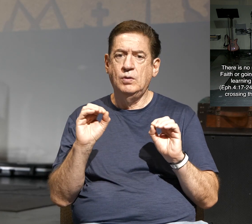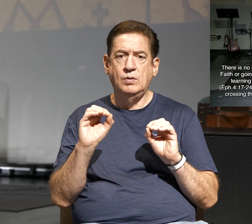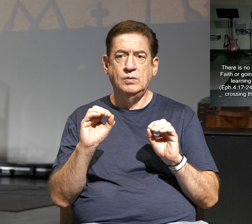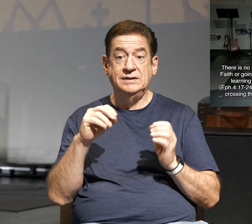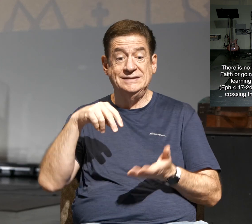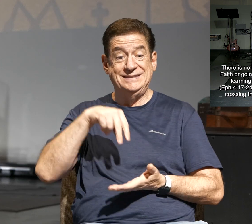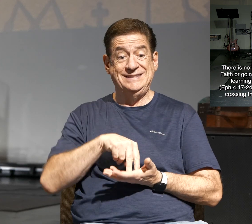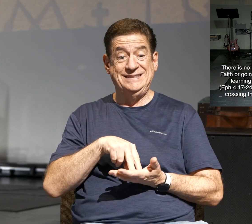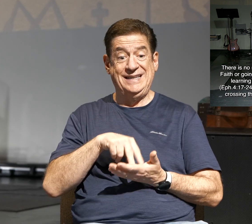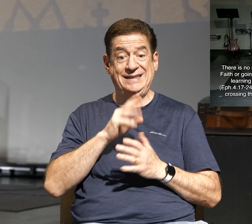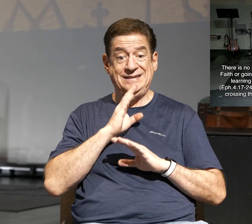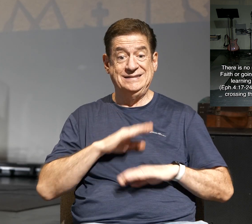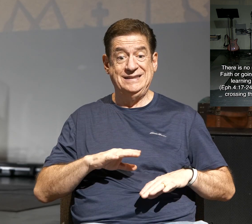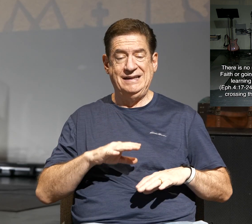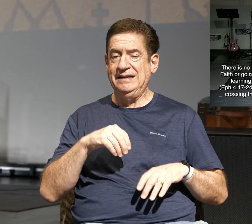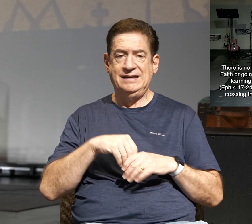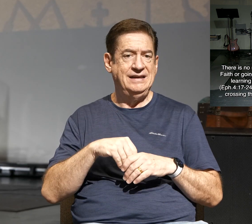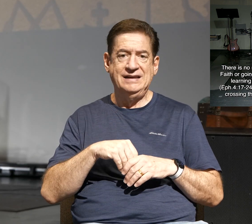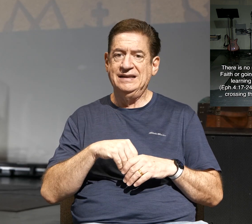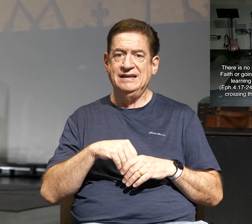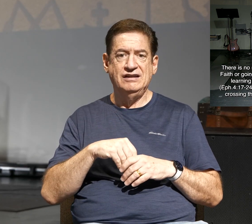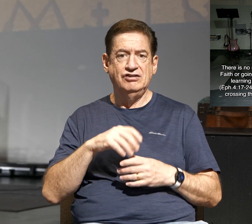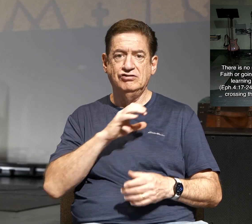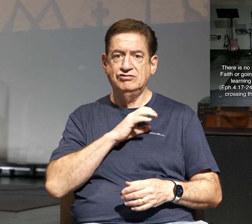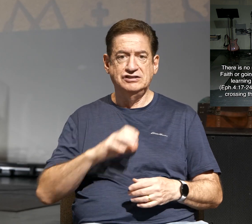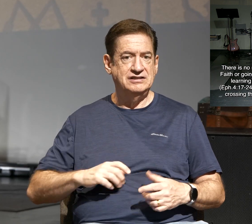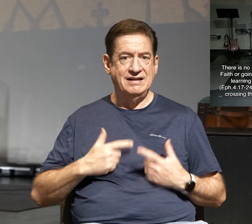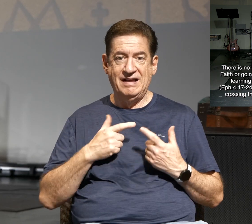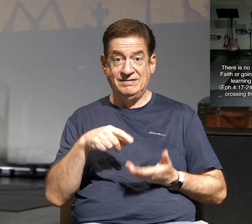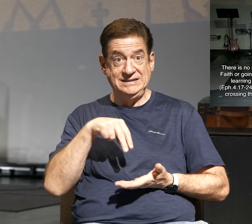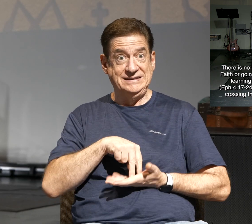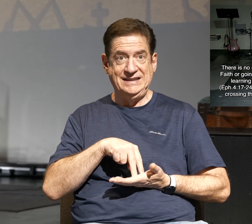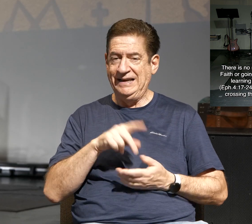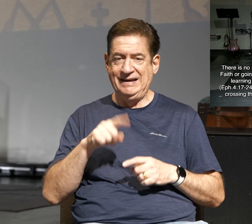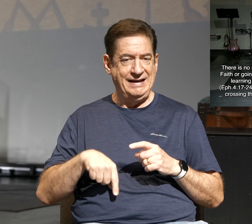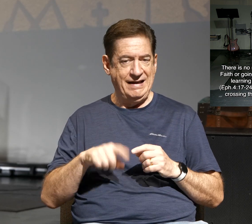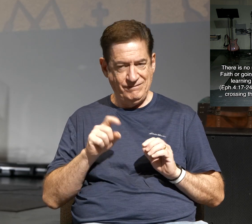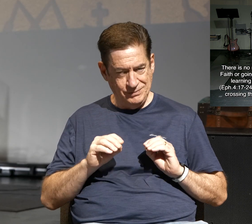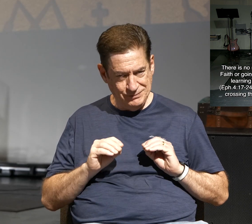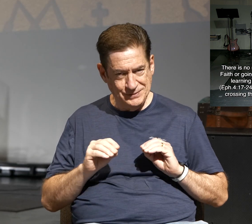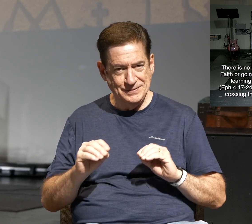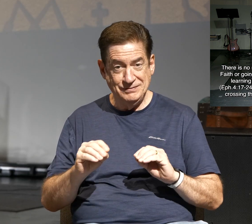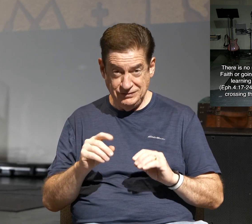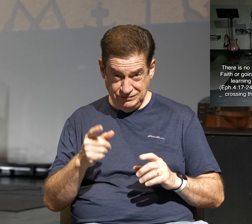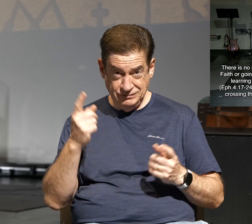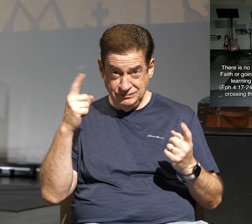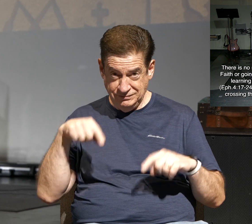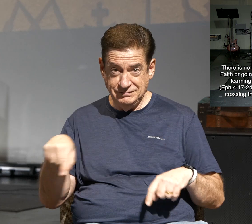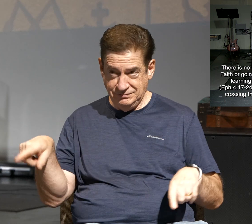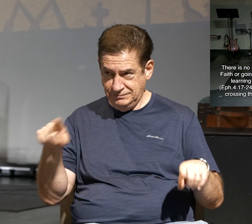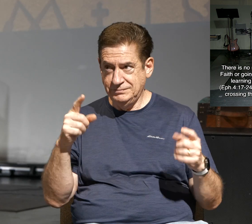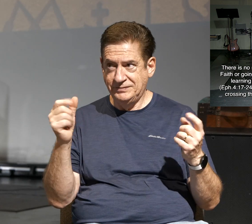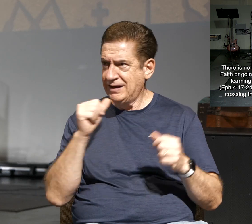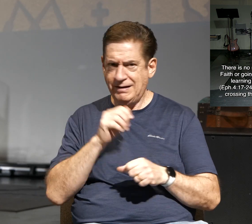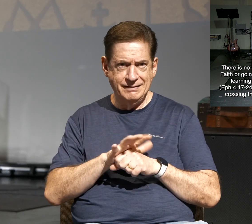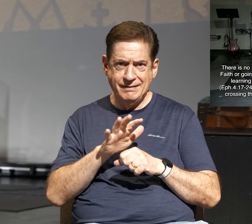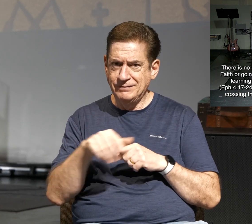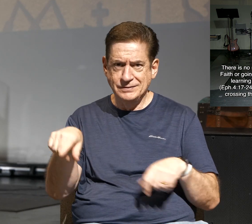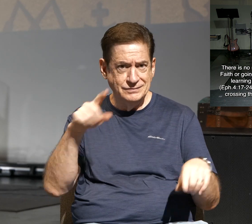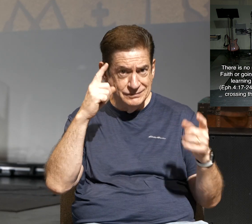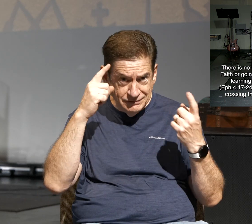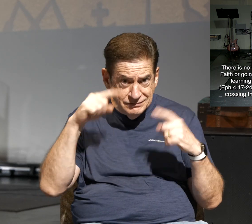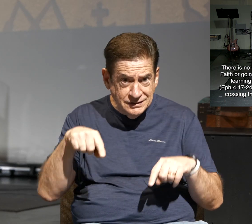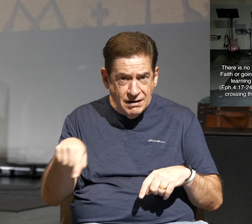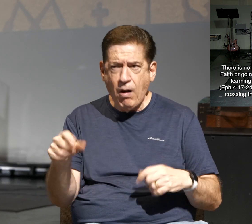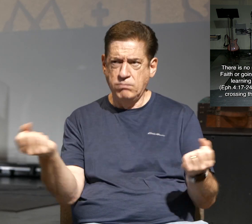still in the Christian life. You guys agree with that? Okay, not enough of you agree with that, okay? Do you guys agree